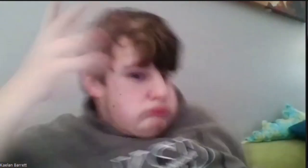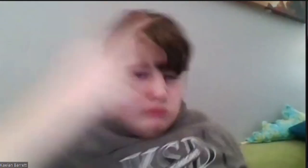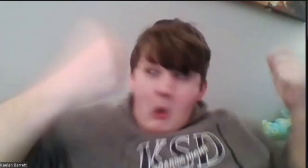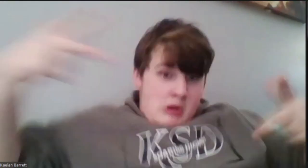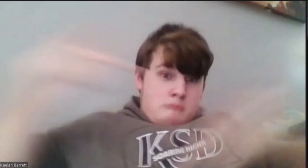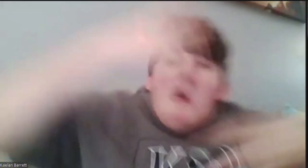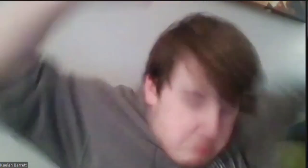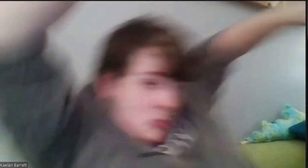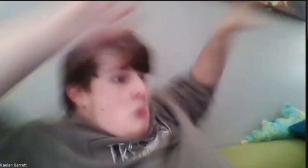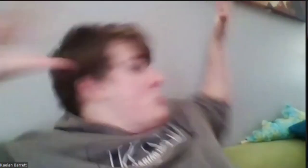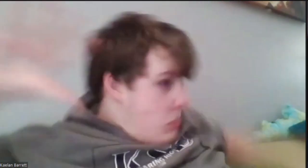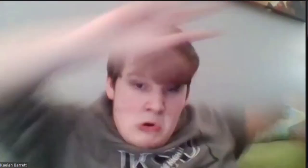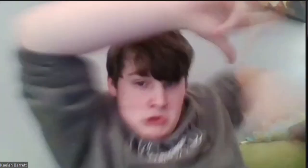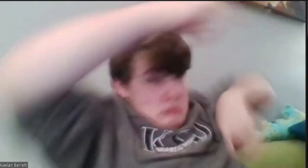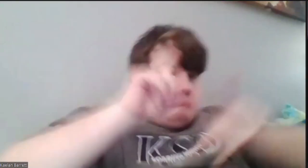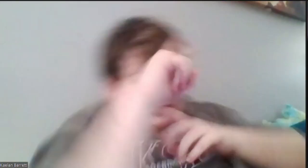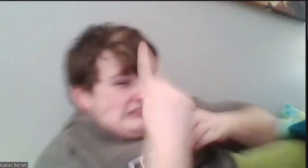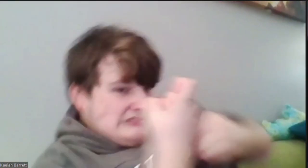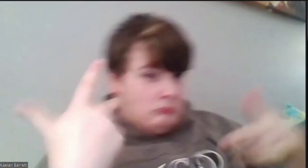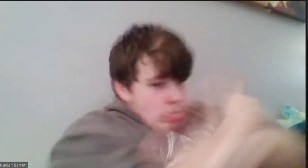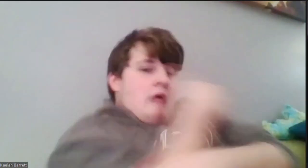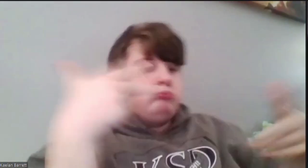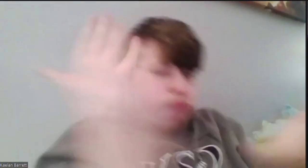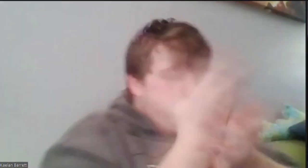finally, he's on the road. He's there. He's falling down. He doesn't know what's going on.